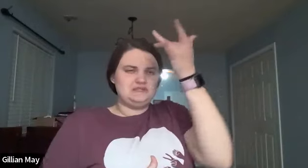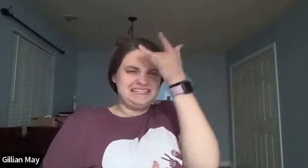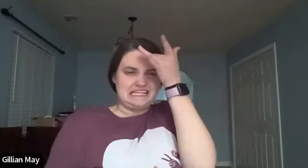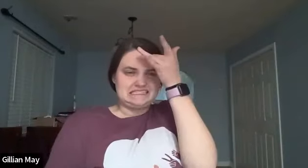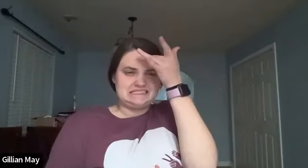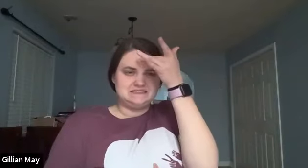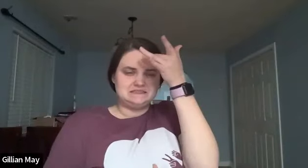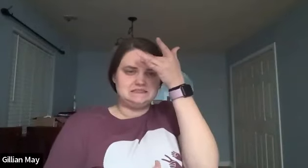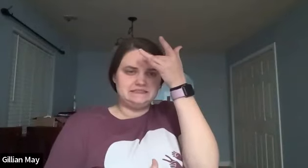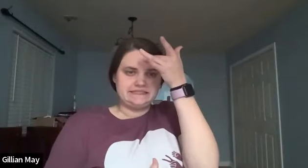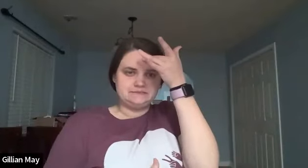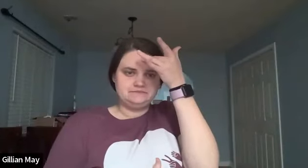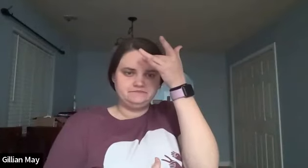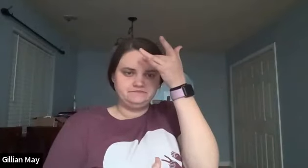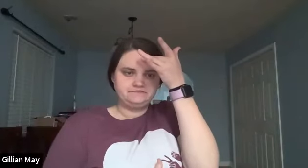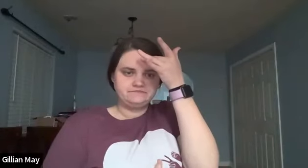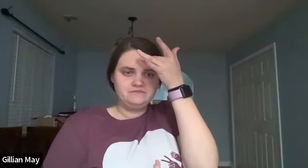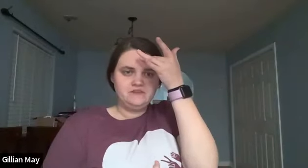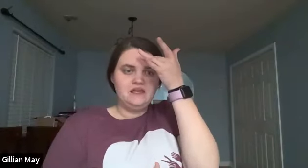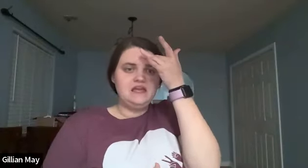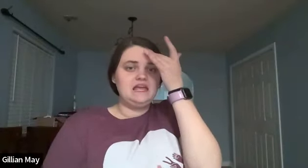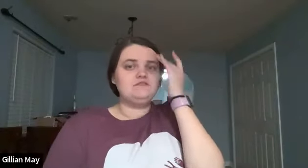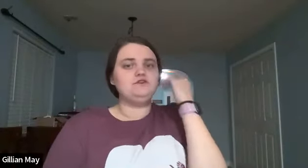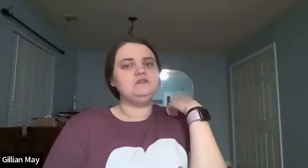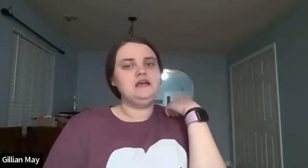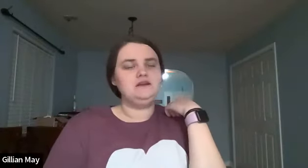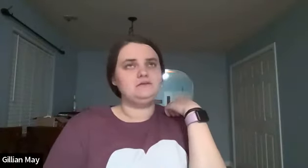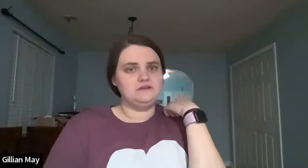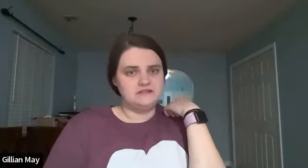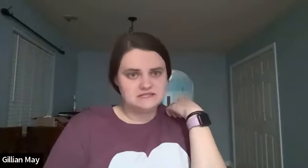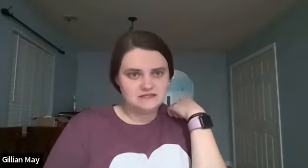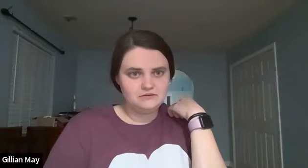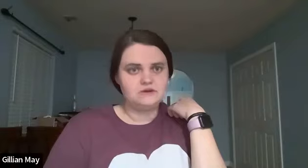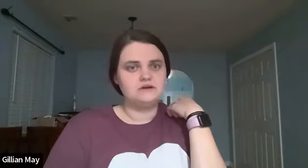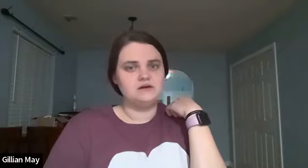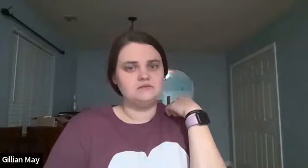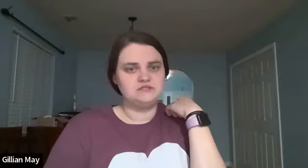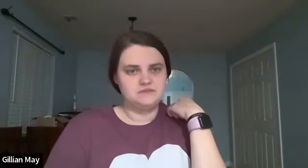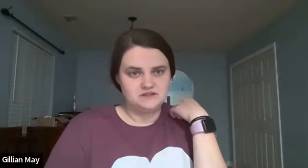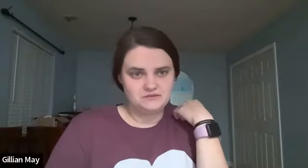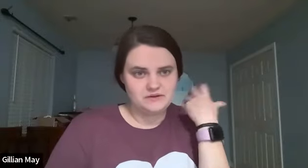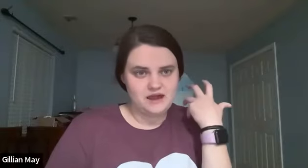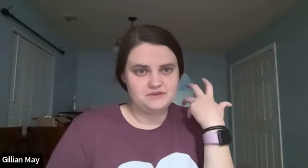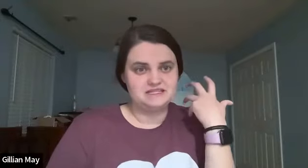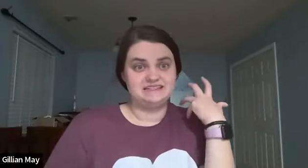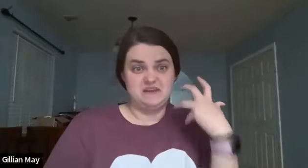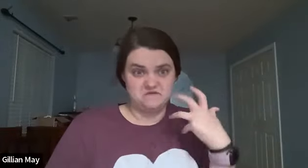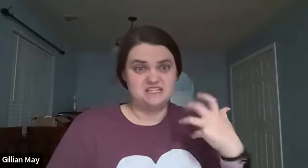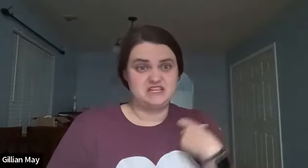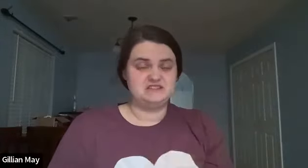sick, sick. If you're like really sick, what typically what will happen is like to emphasize just how sick